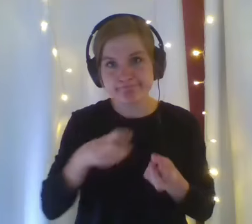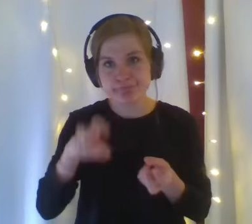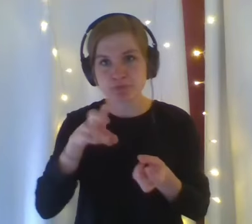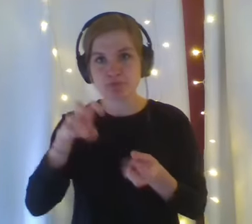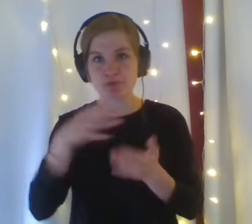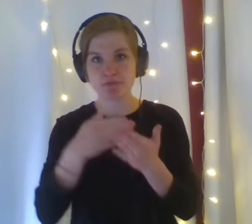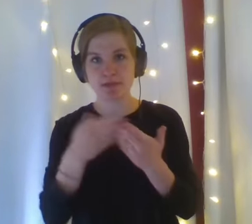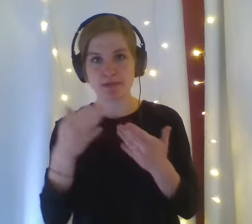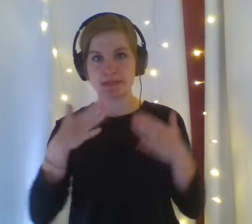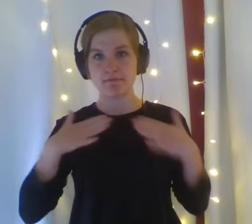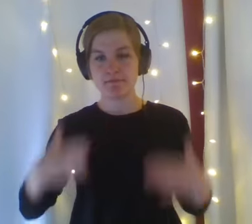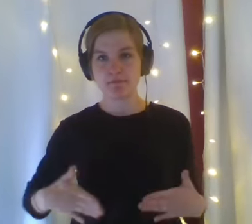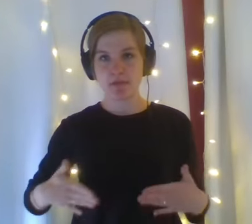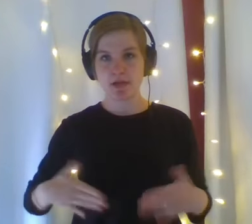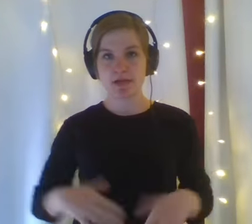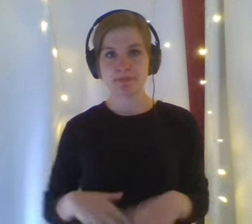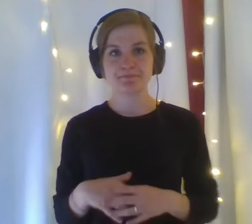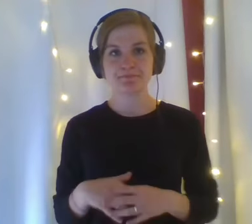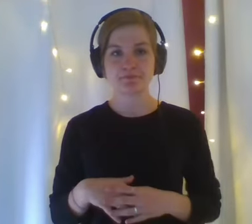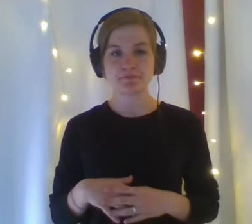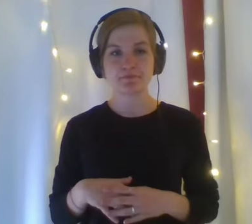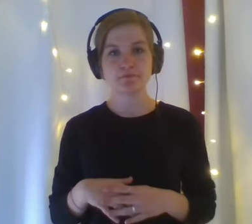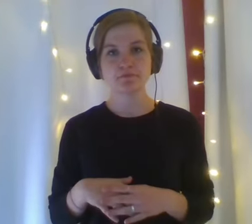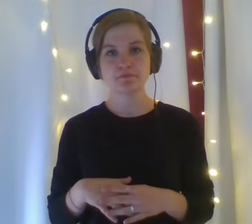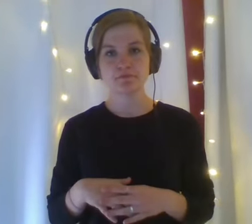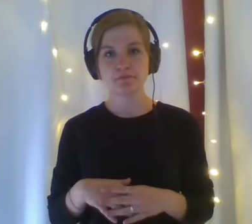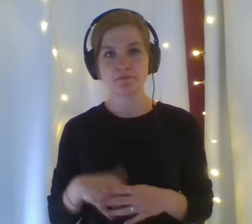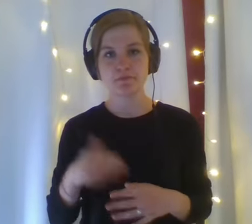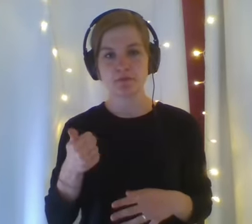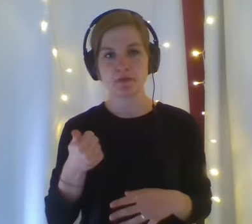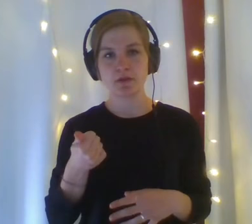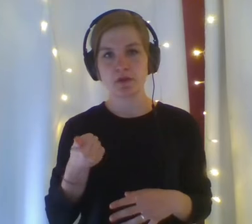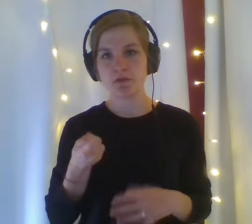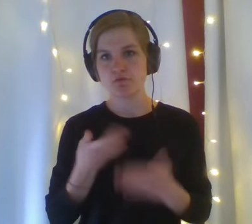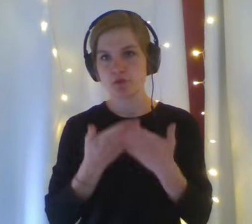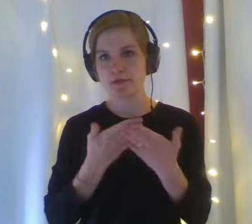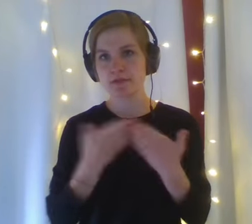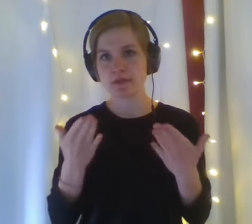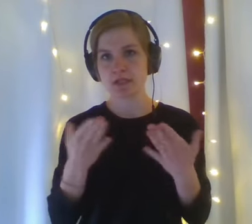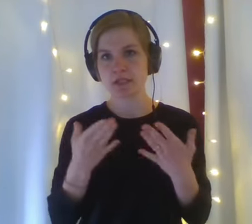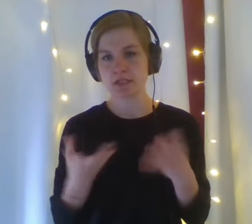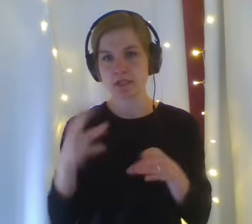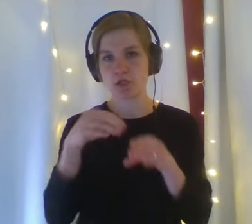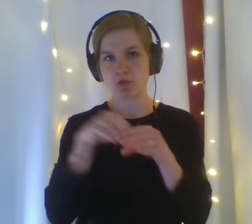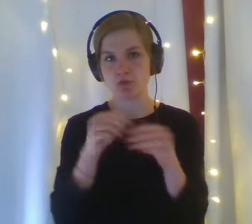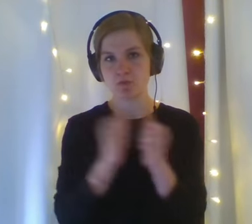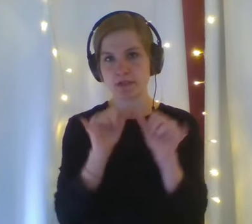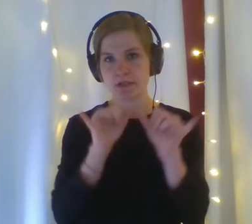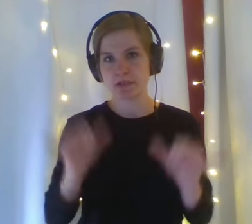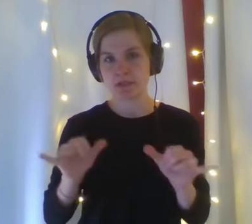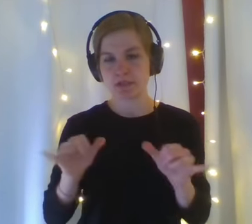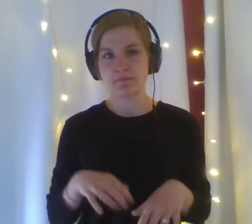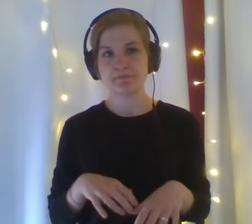a little bit about the components of the cardiovascular system before we can see how it works as a unit. To strip things down,